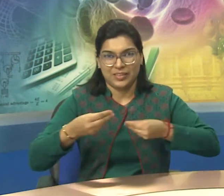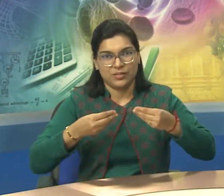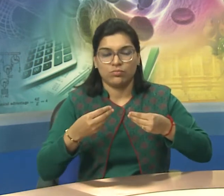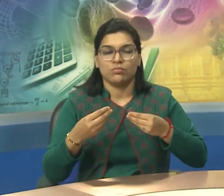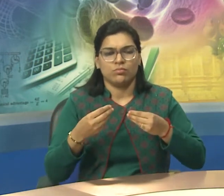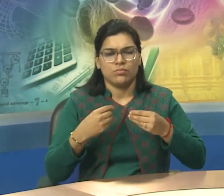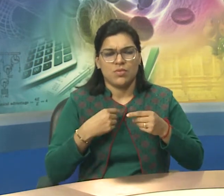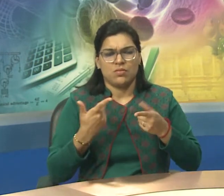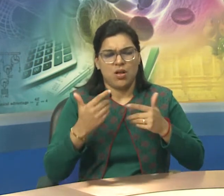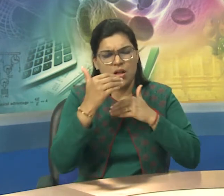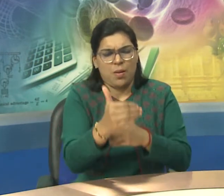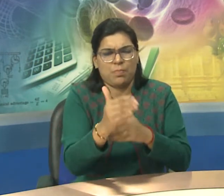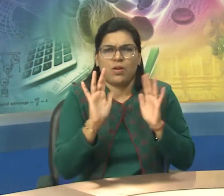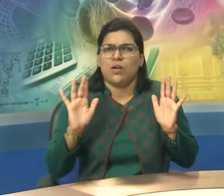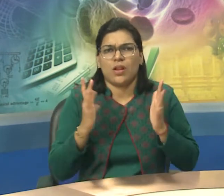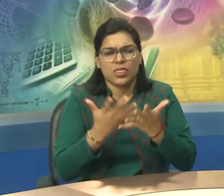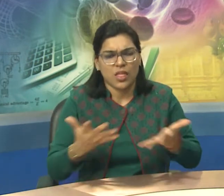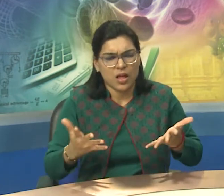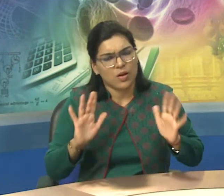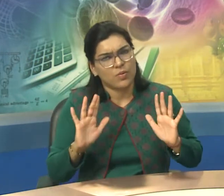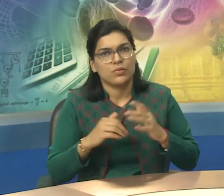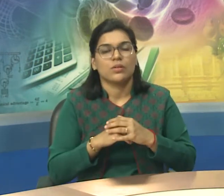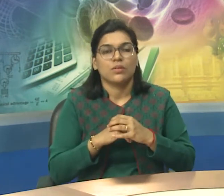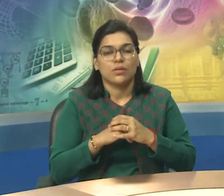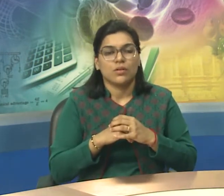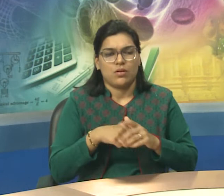Optimal use of resources.